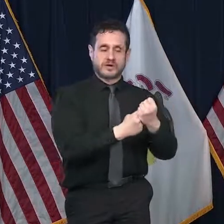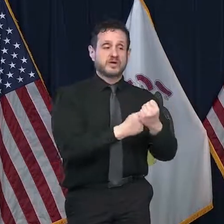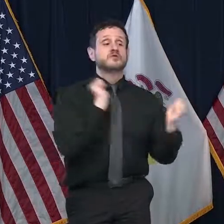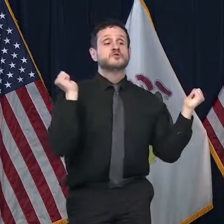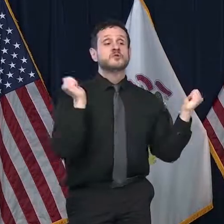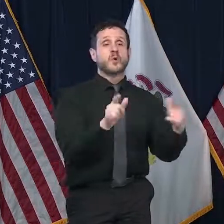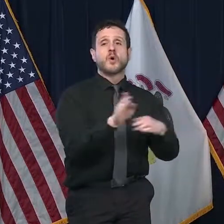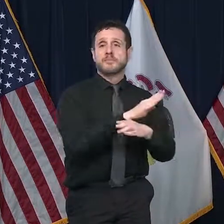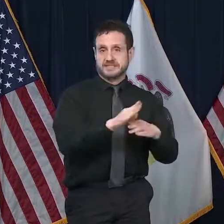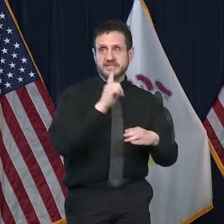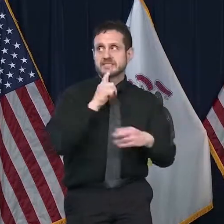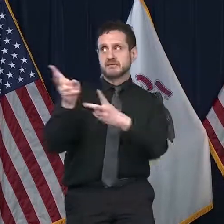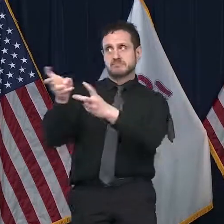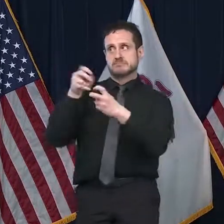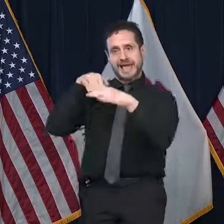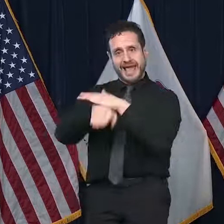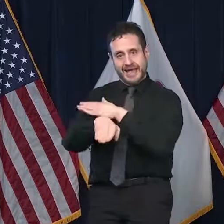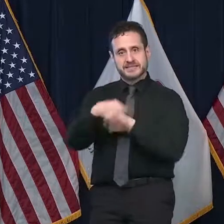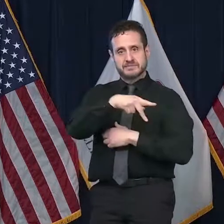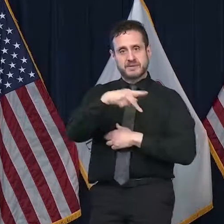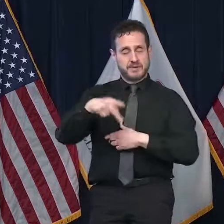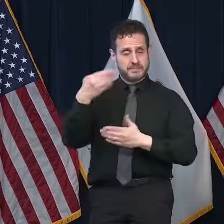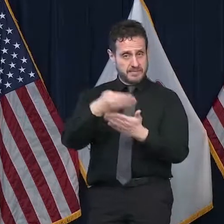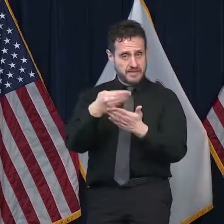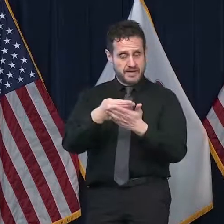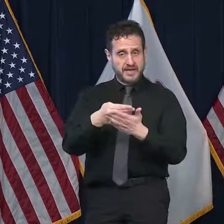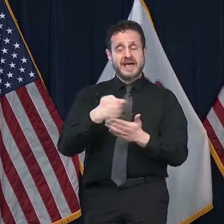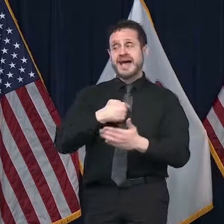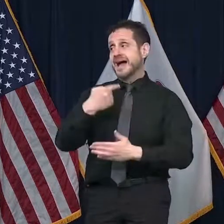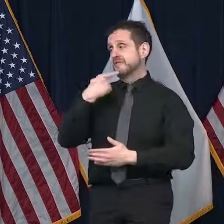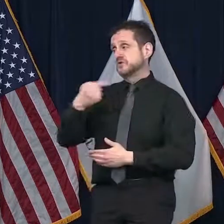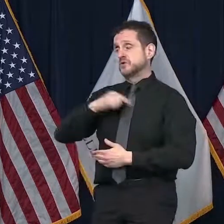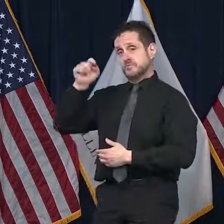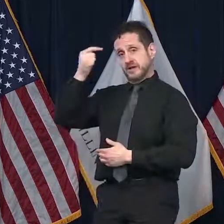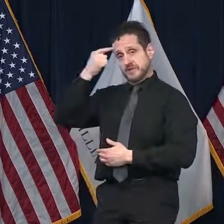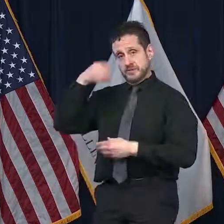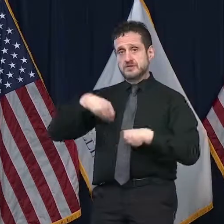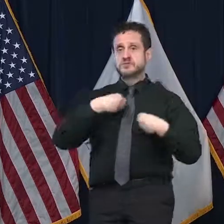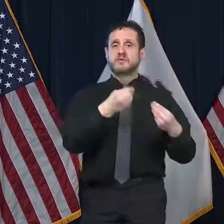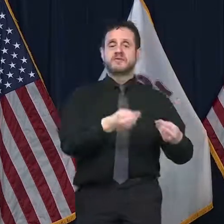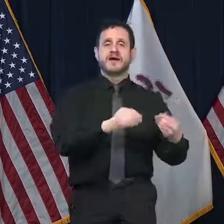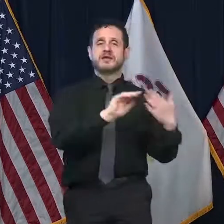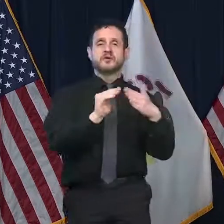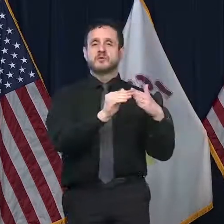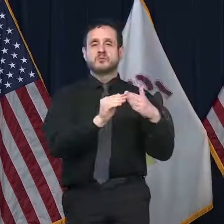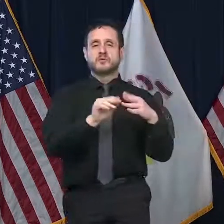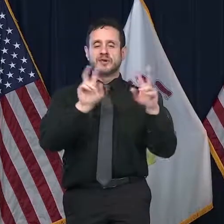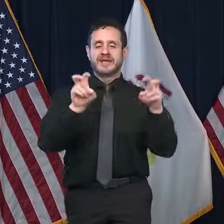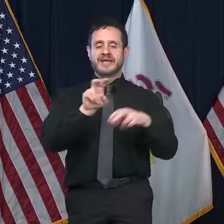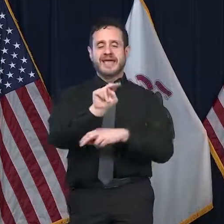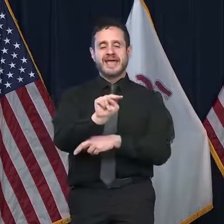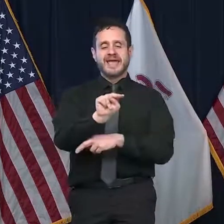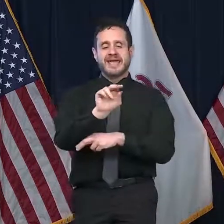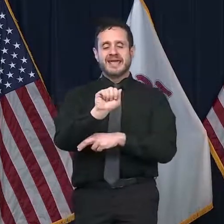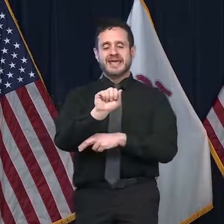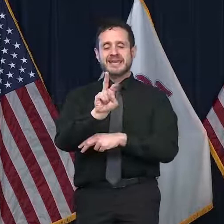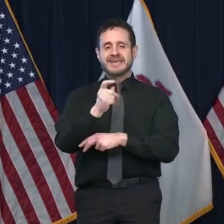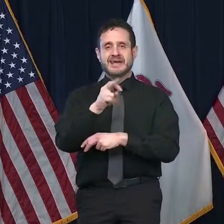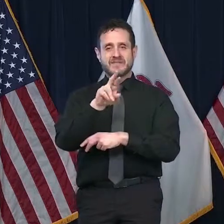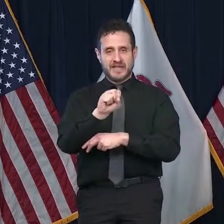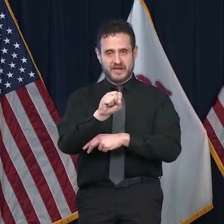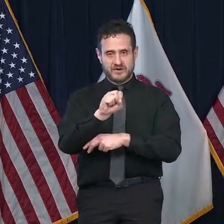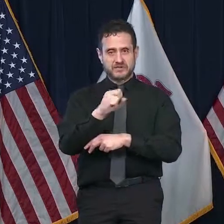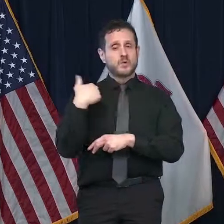federal PPP funds. I've directed my administration to provide community navigators through our small business